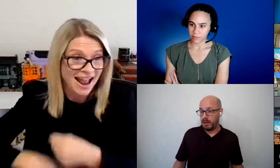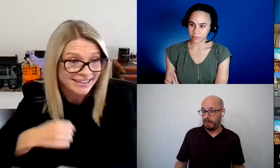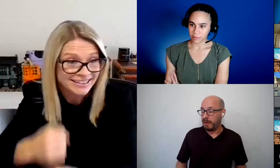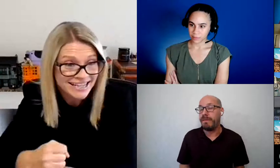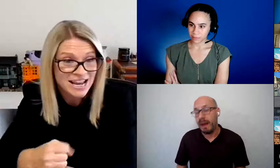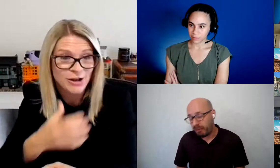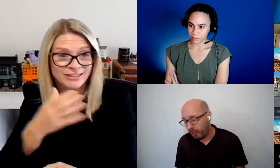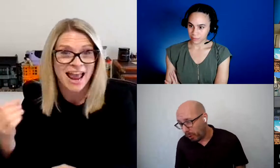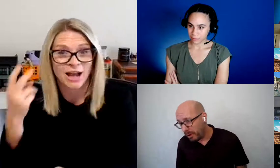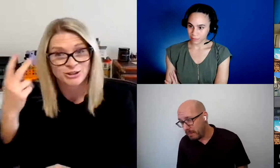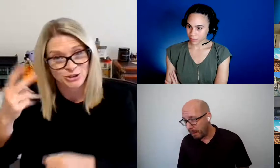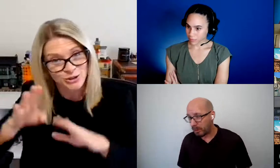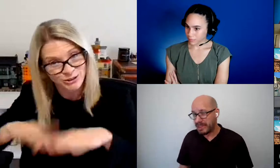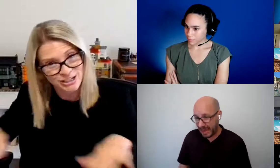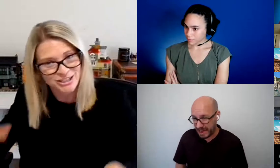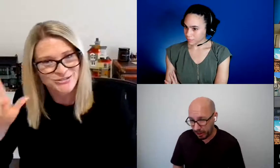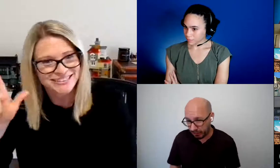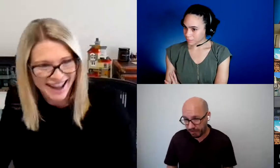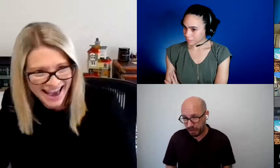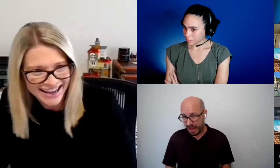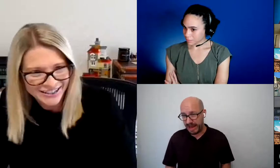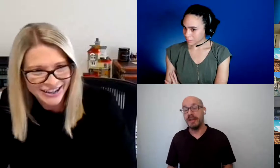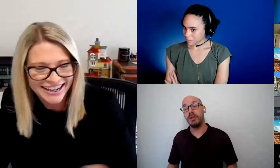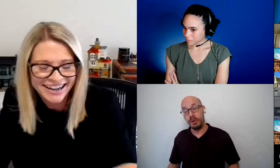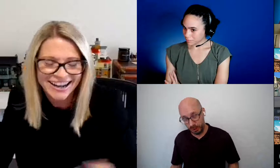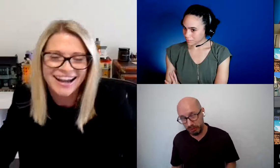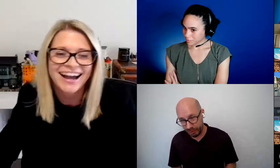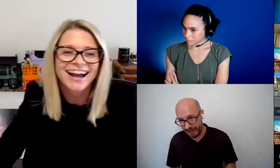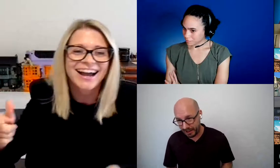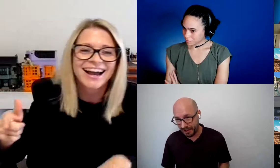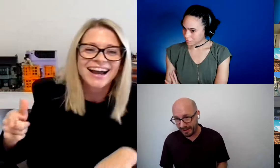If we fast forward about 10 years after that and two children later,